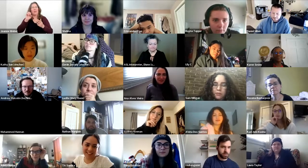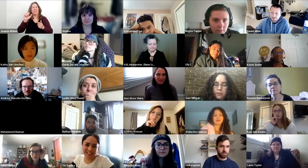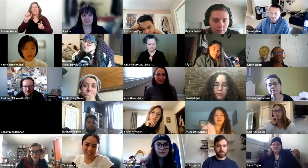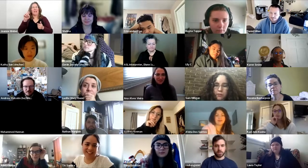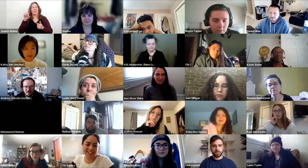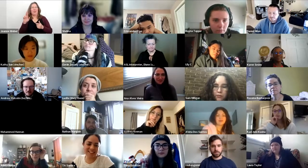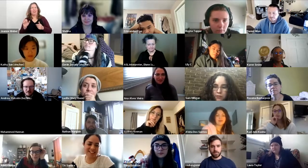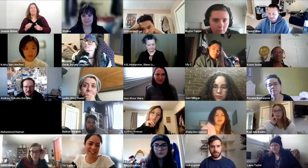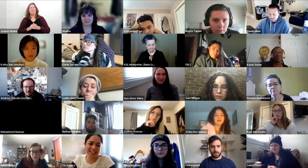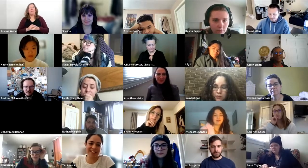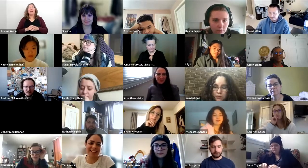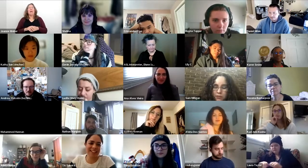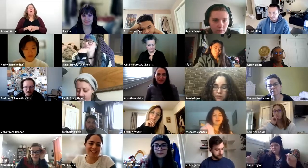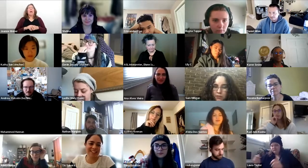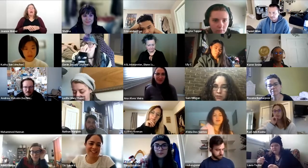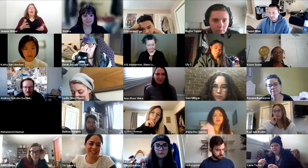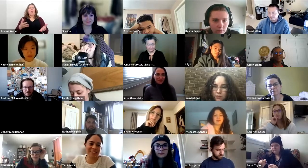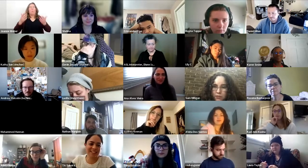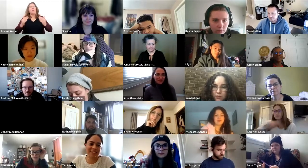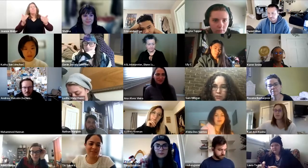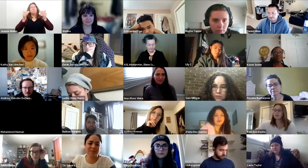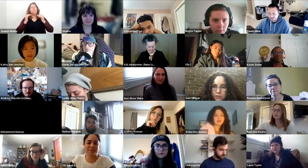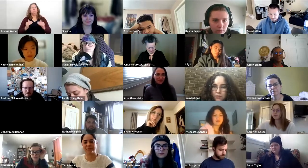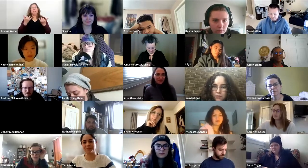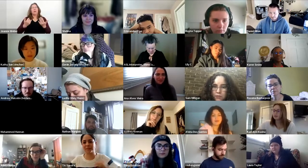Well, thank you, Sandra.